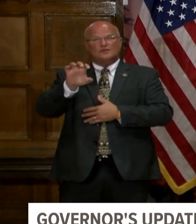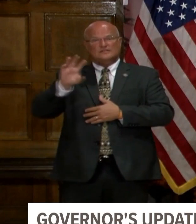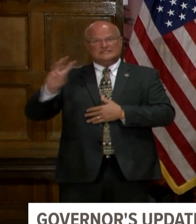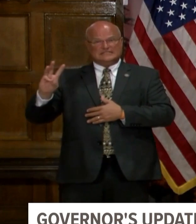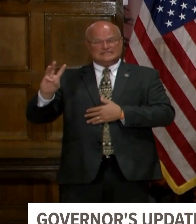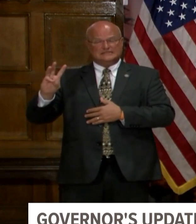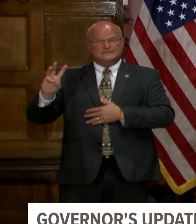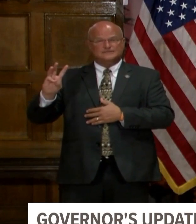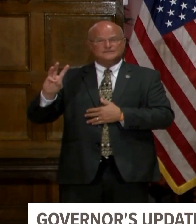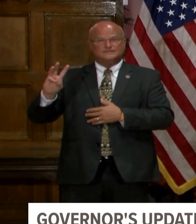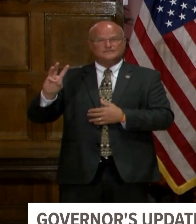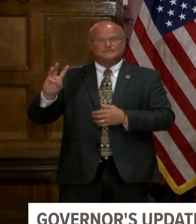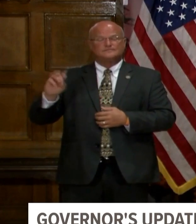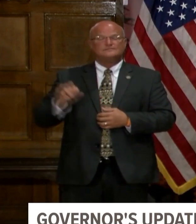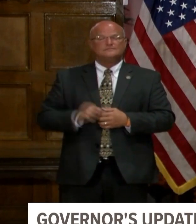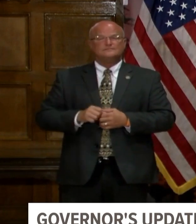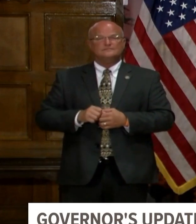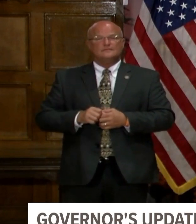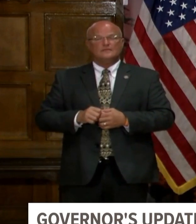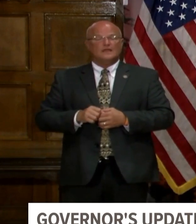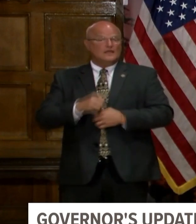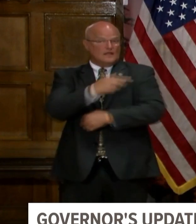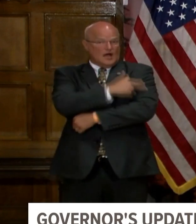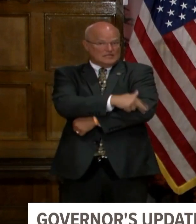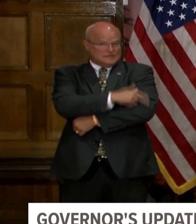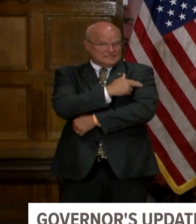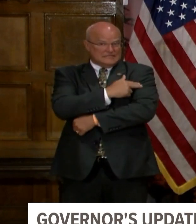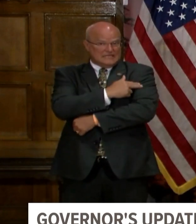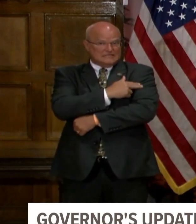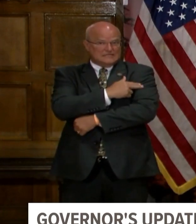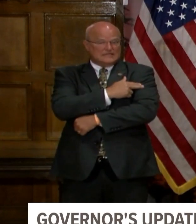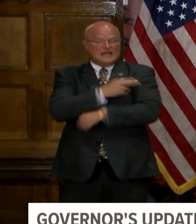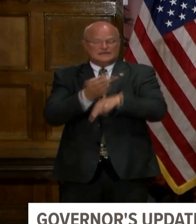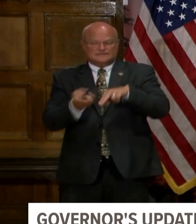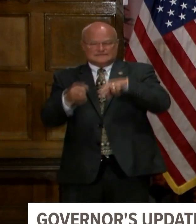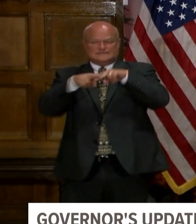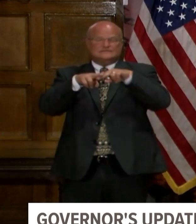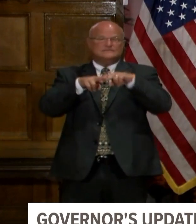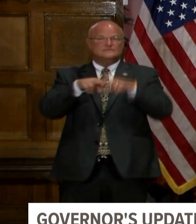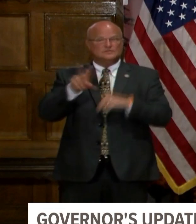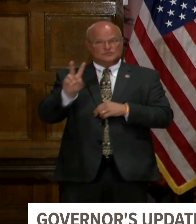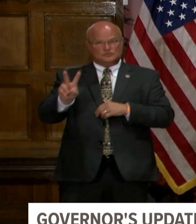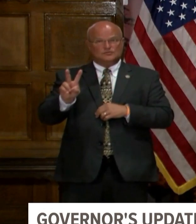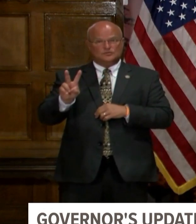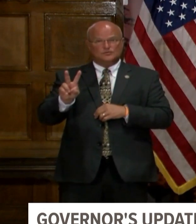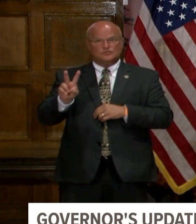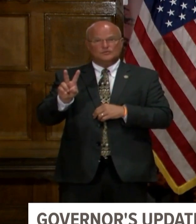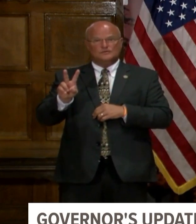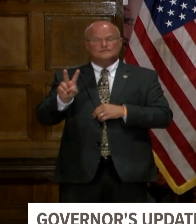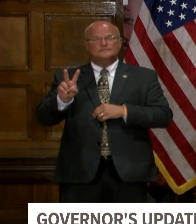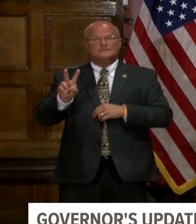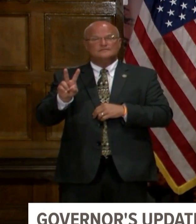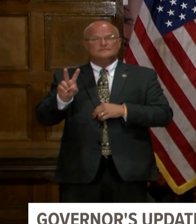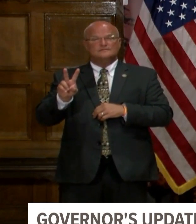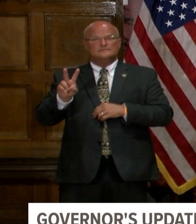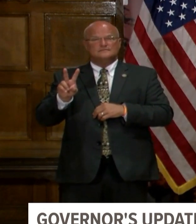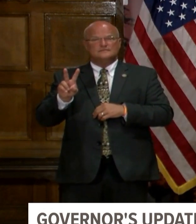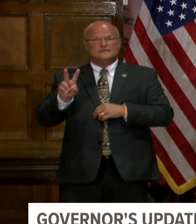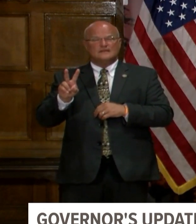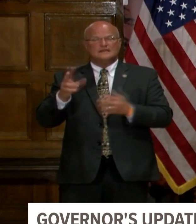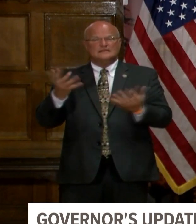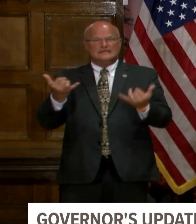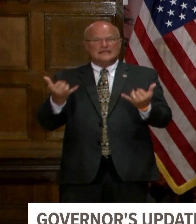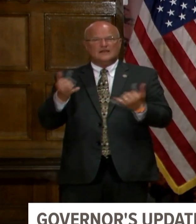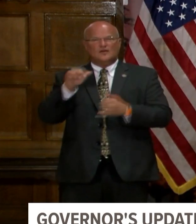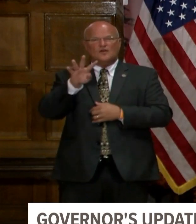66,406. In terms of hospitalizations, we've had 2 additional Arkansans hospitalized. That